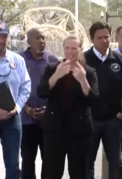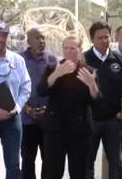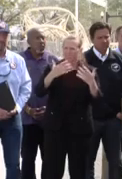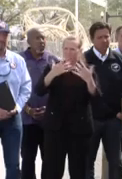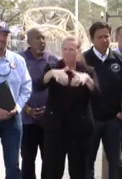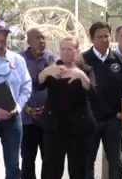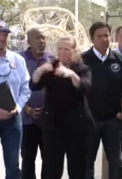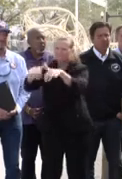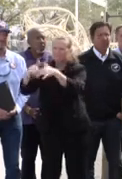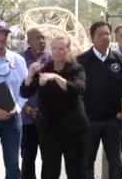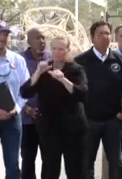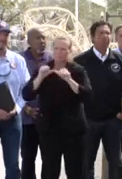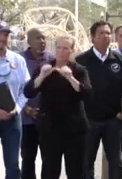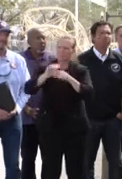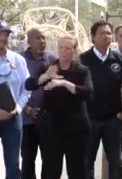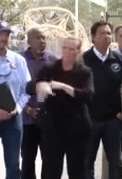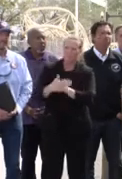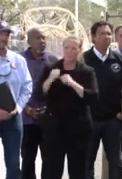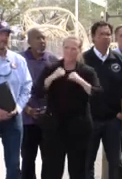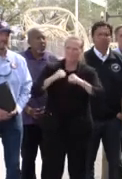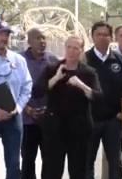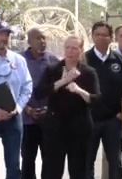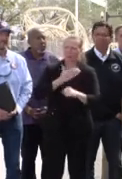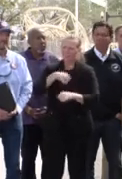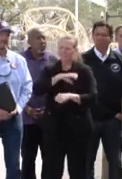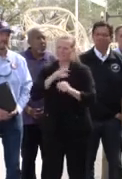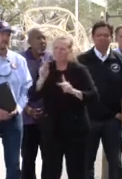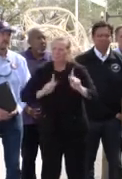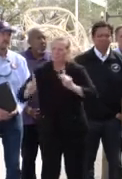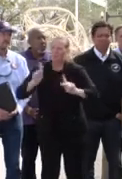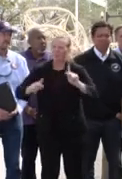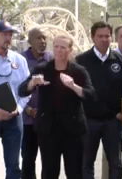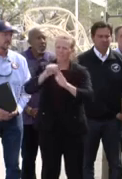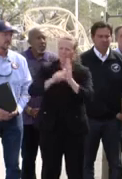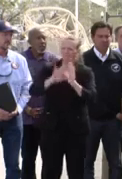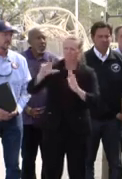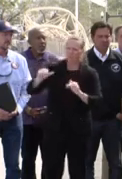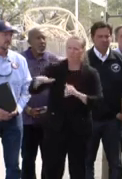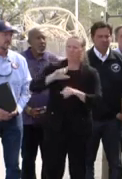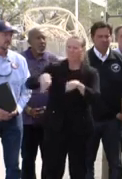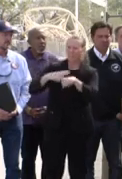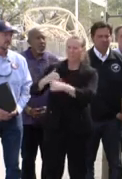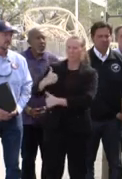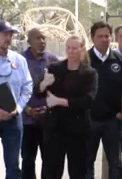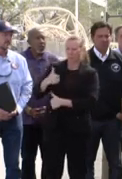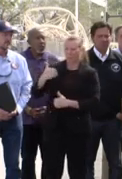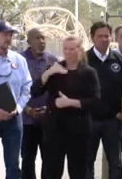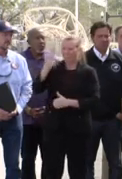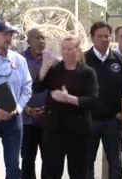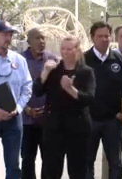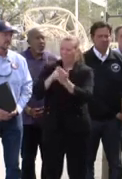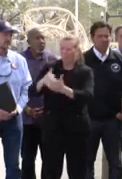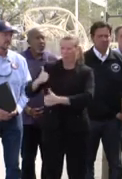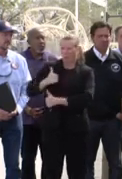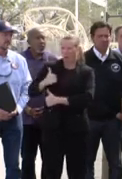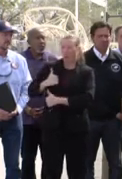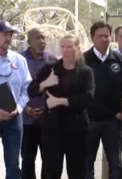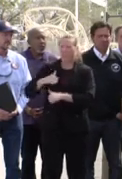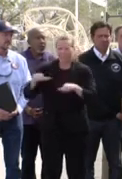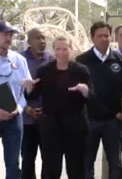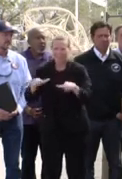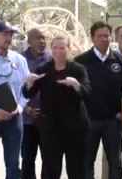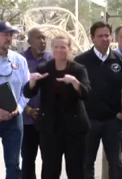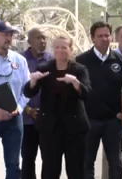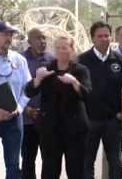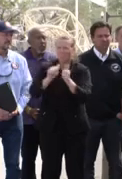safeguarding our citizens and state. The Florida National Guard currently has 9,000 guardsmen activated, with 6,500 forward deployed,